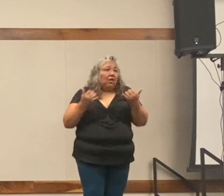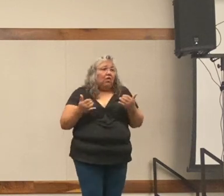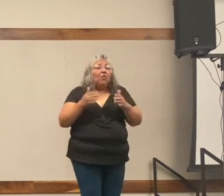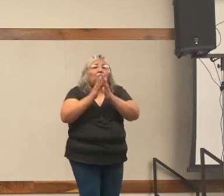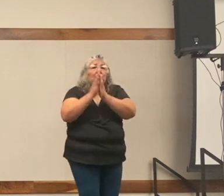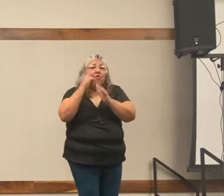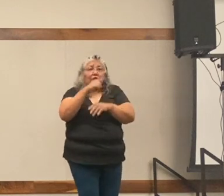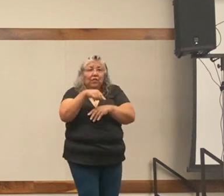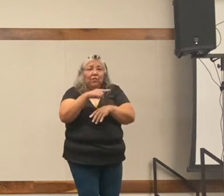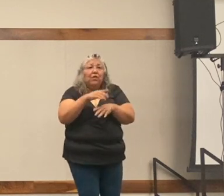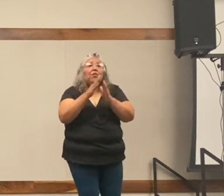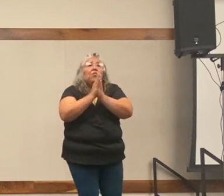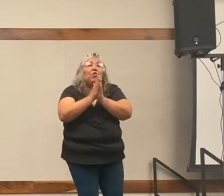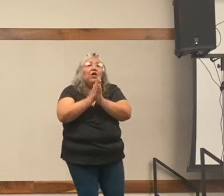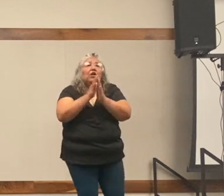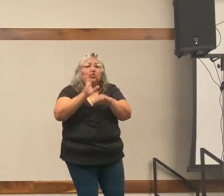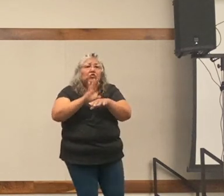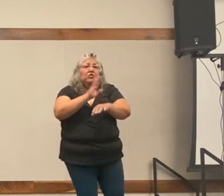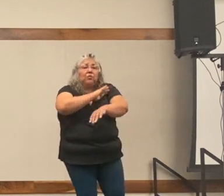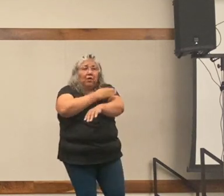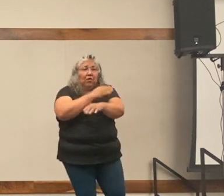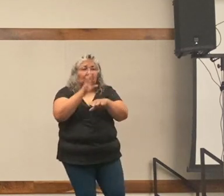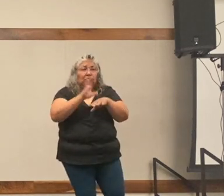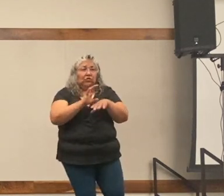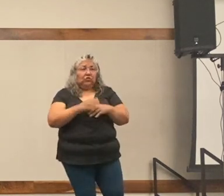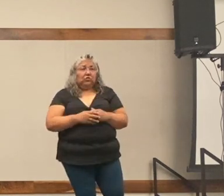them. Say a praying church is a powerful church.